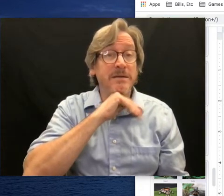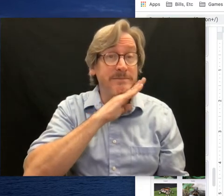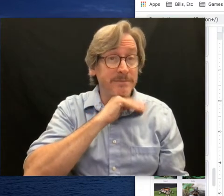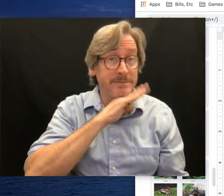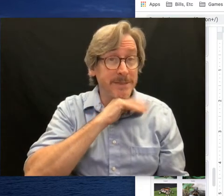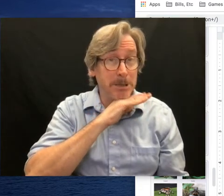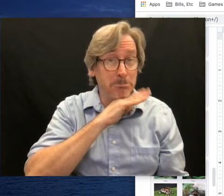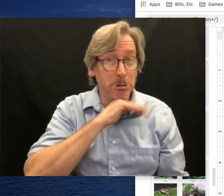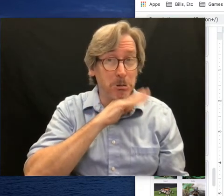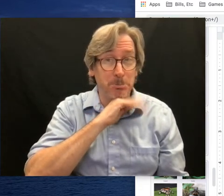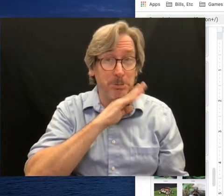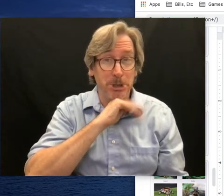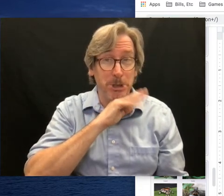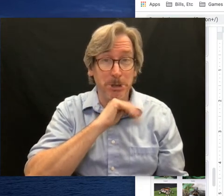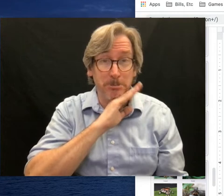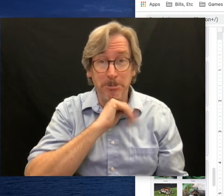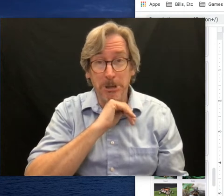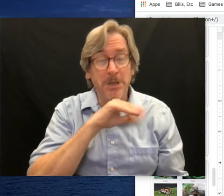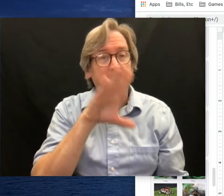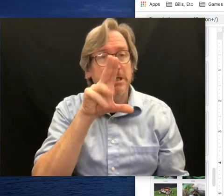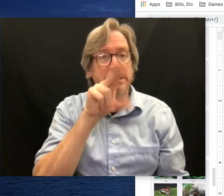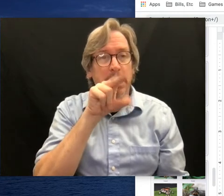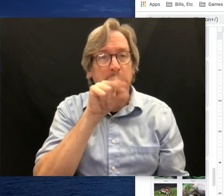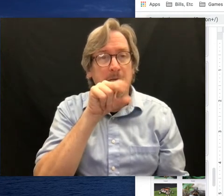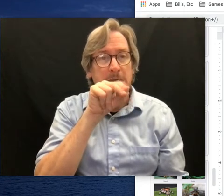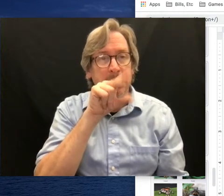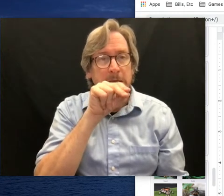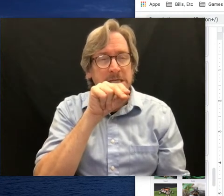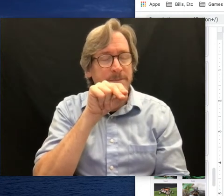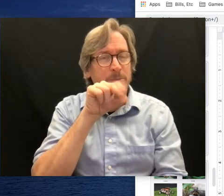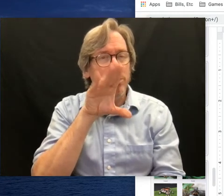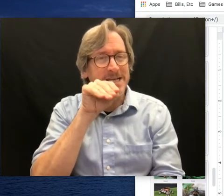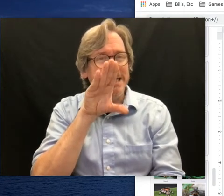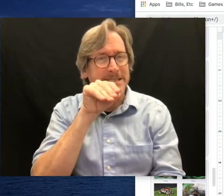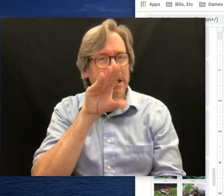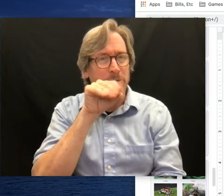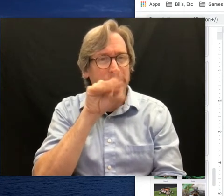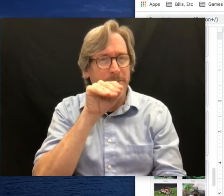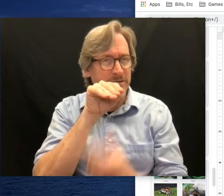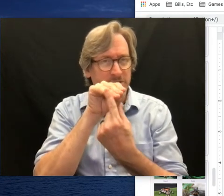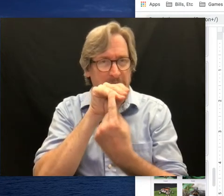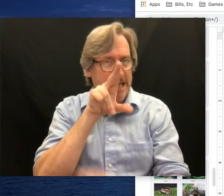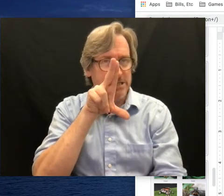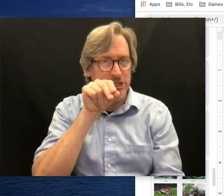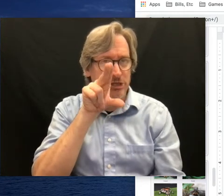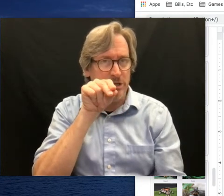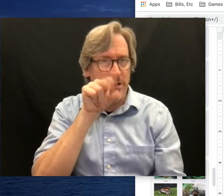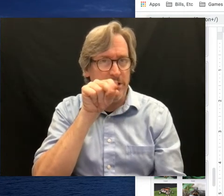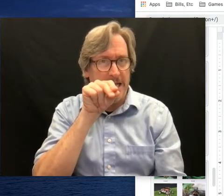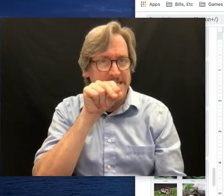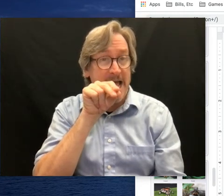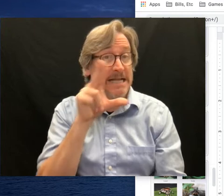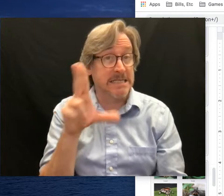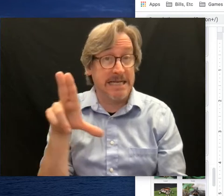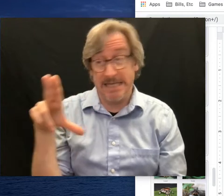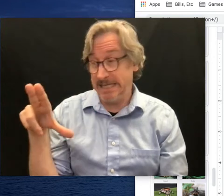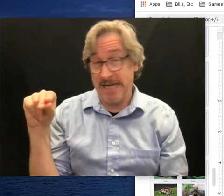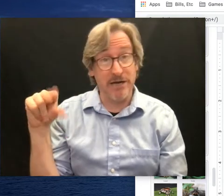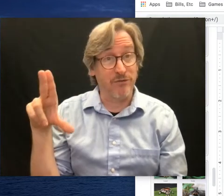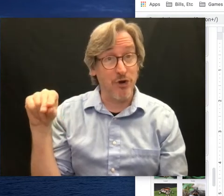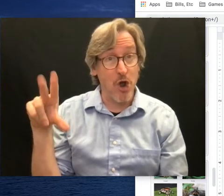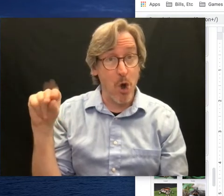Pig. Look a pig. Duck. Some people will sign duck with a big. It's that. It's